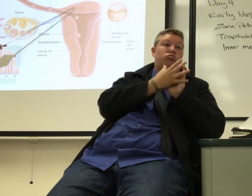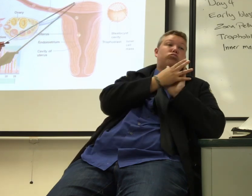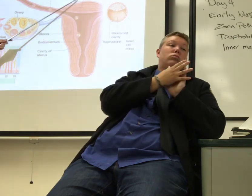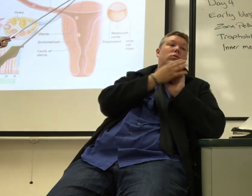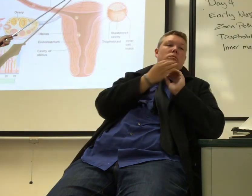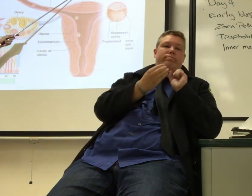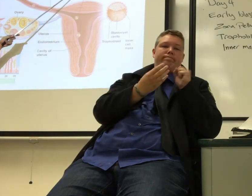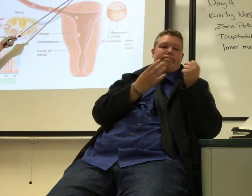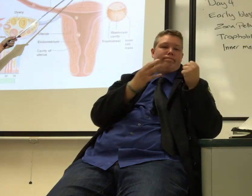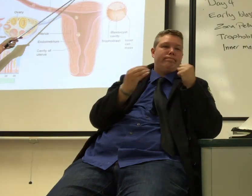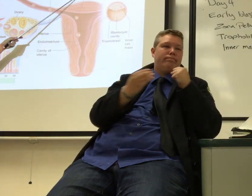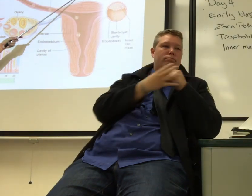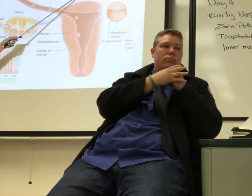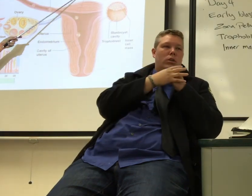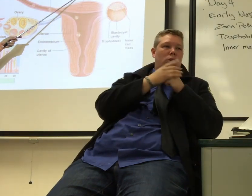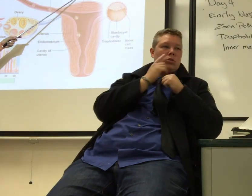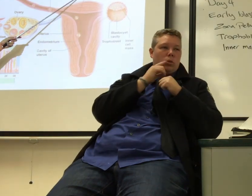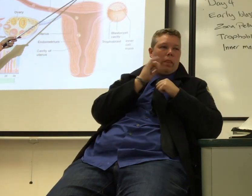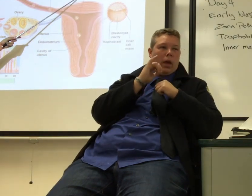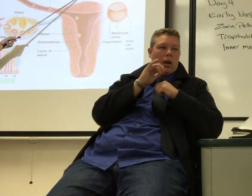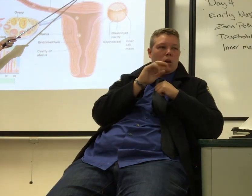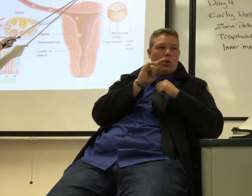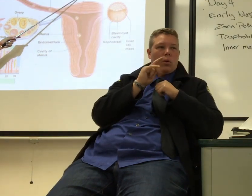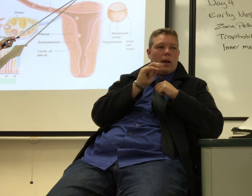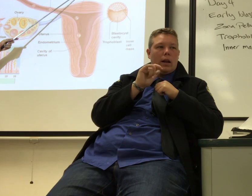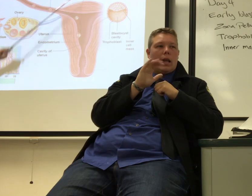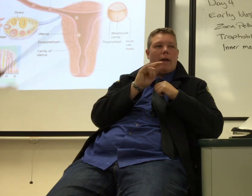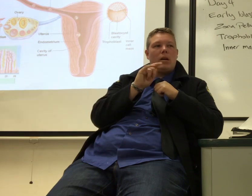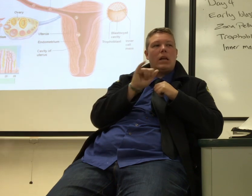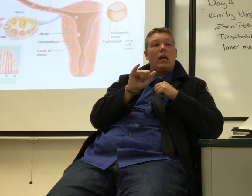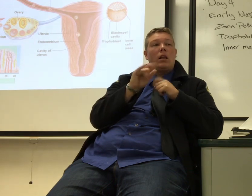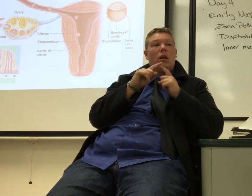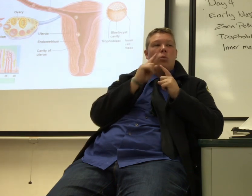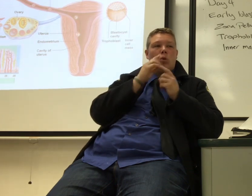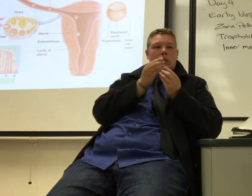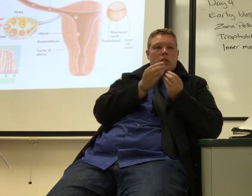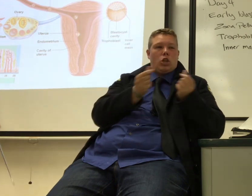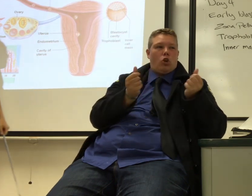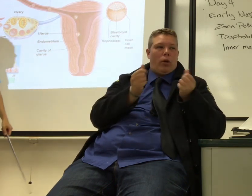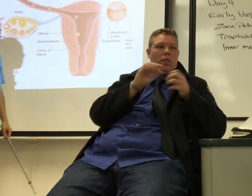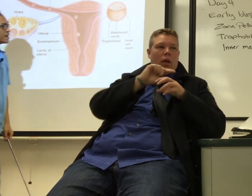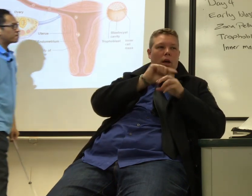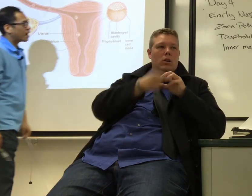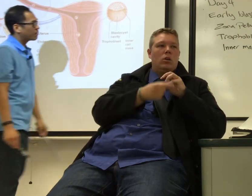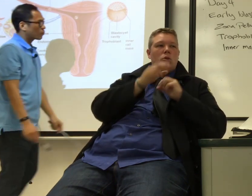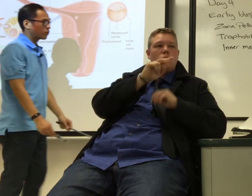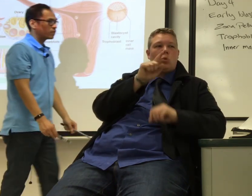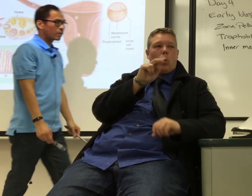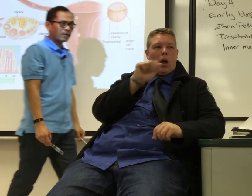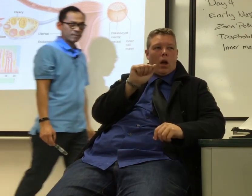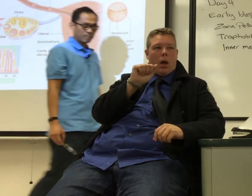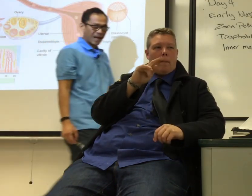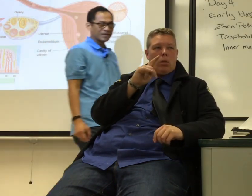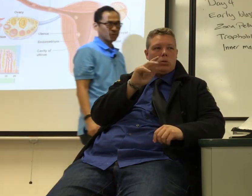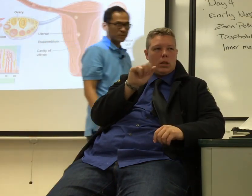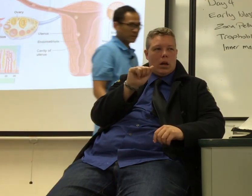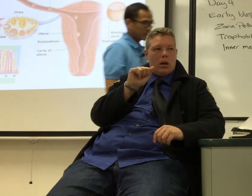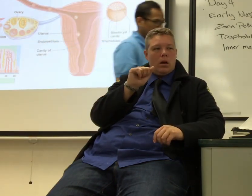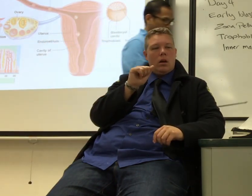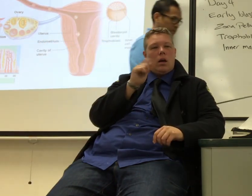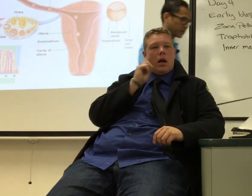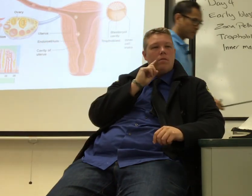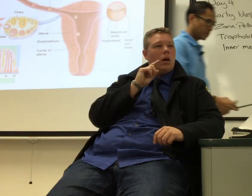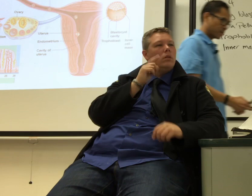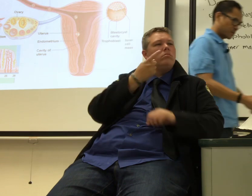cavity that kind of degenerate. And now you're basically, let's say day five, you're free-floating